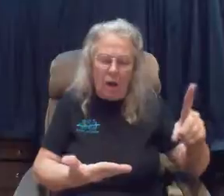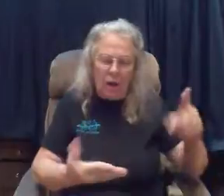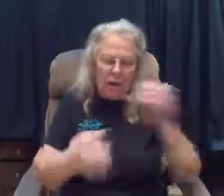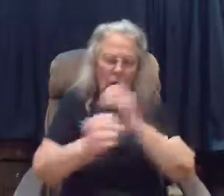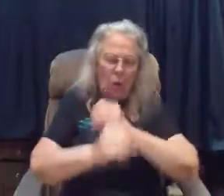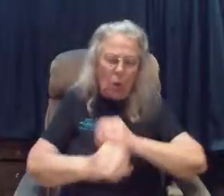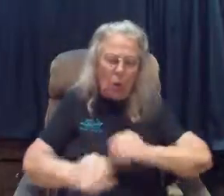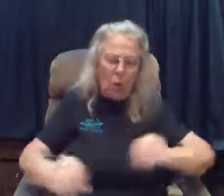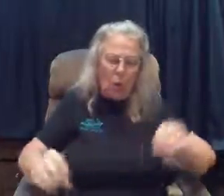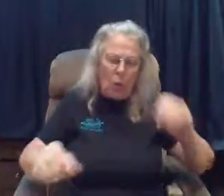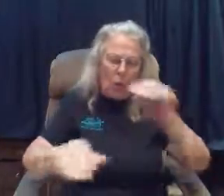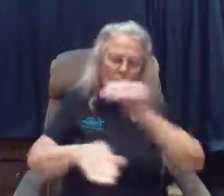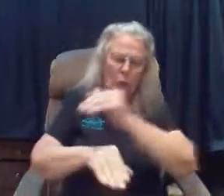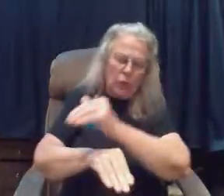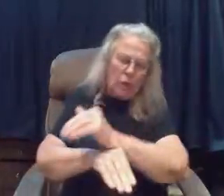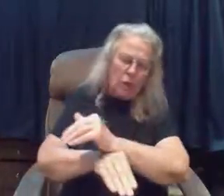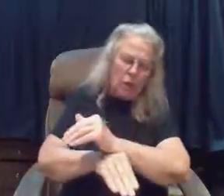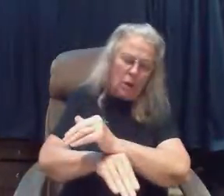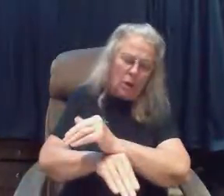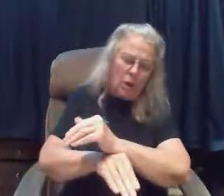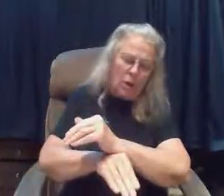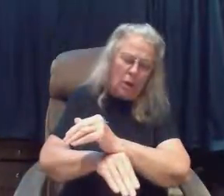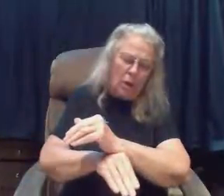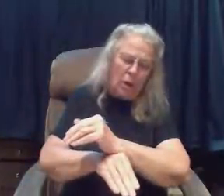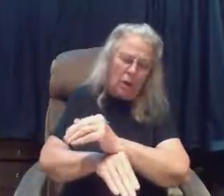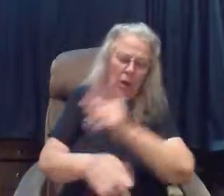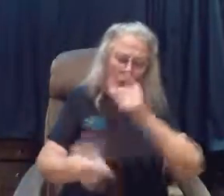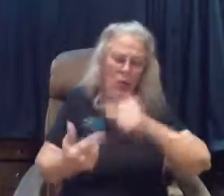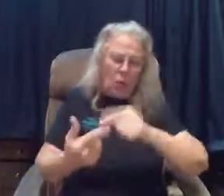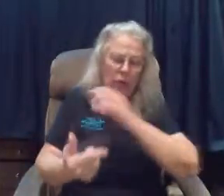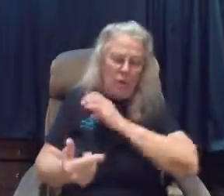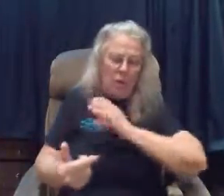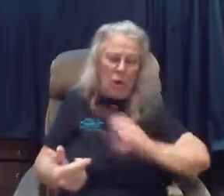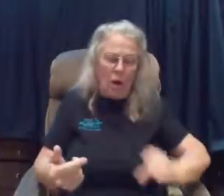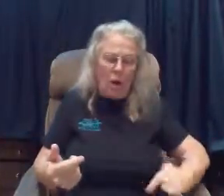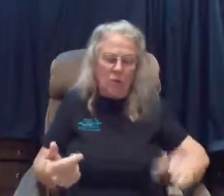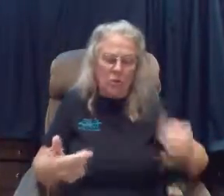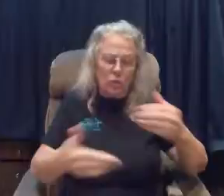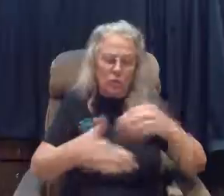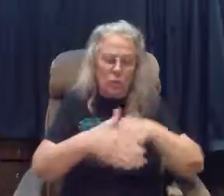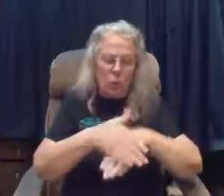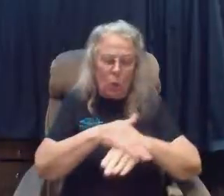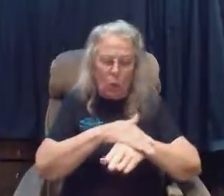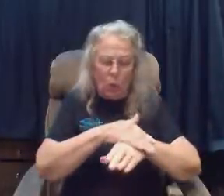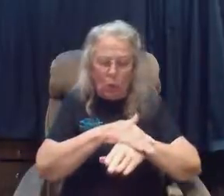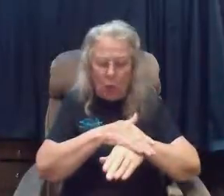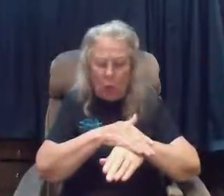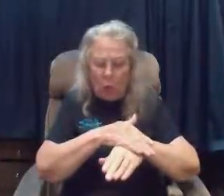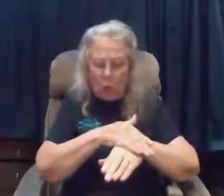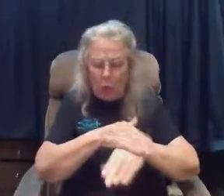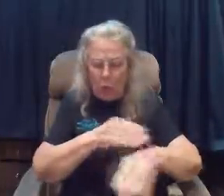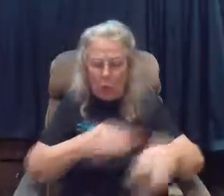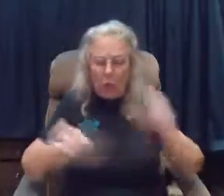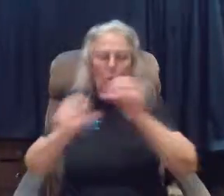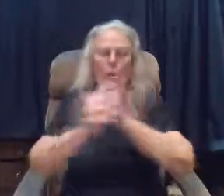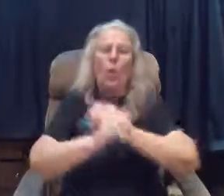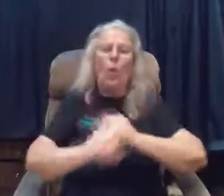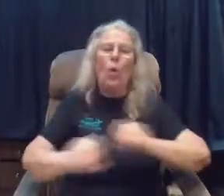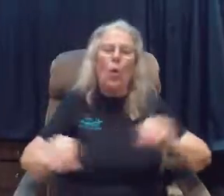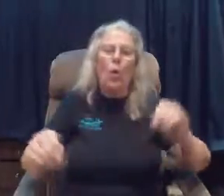divine, oh, night when Christ was born,